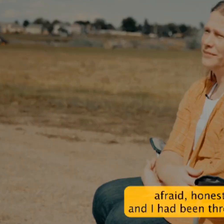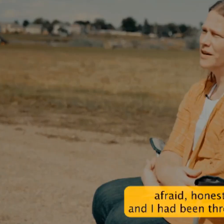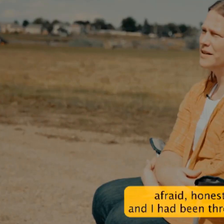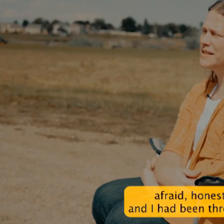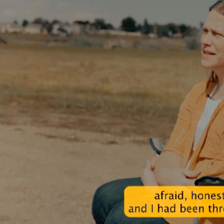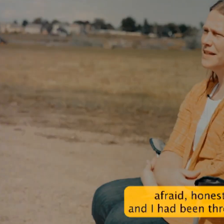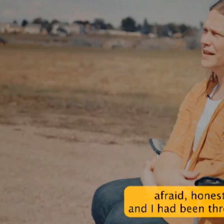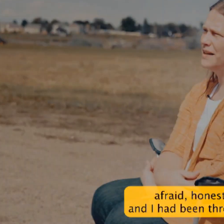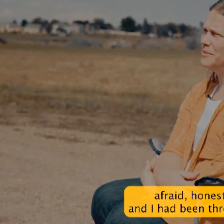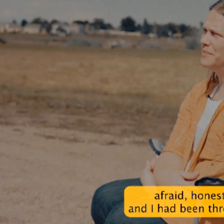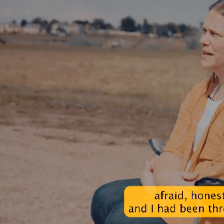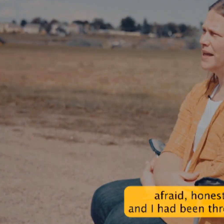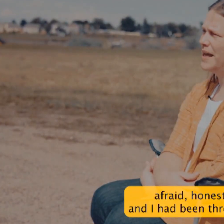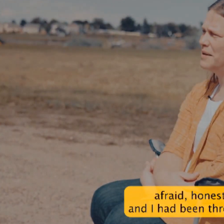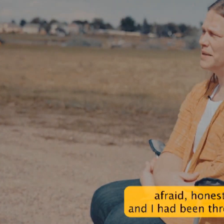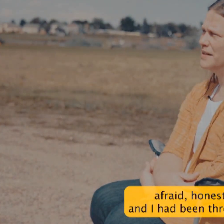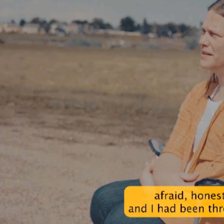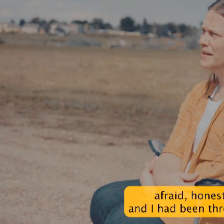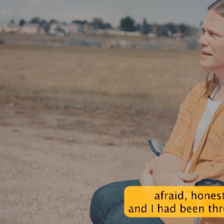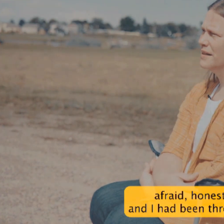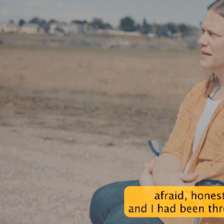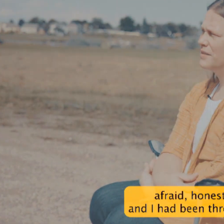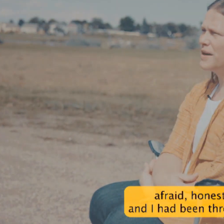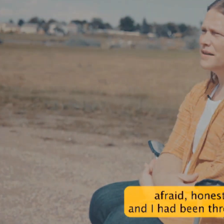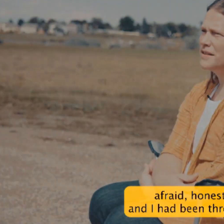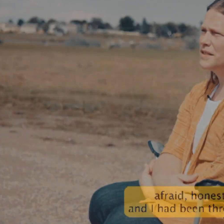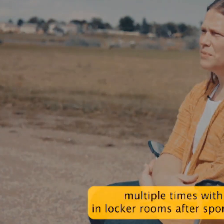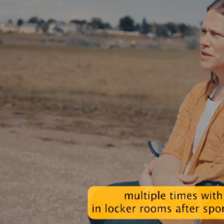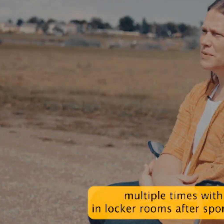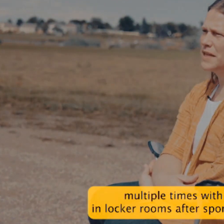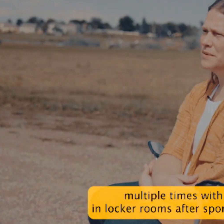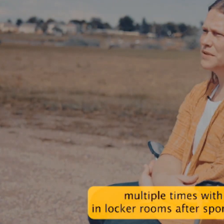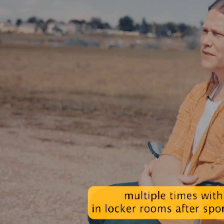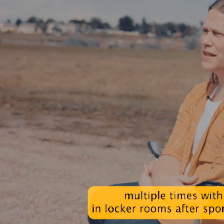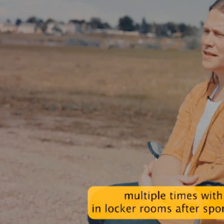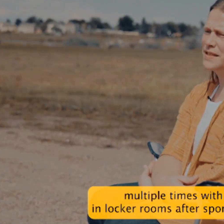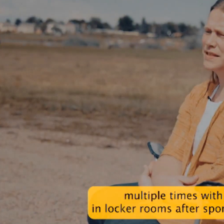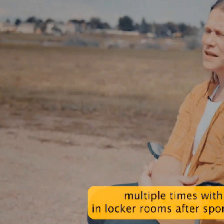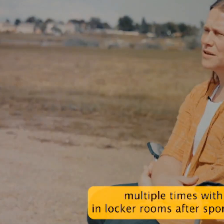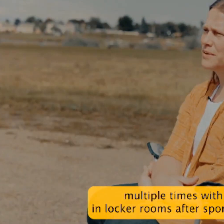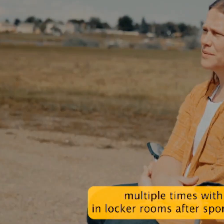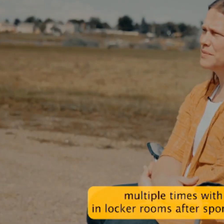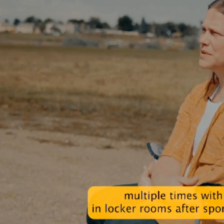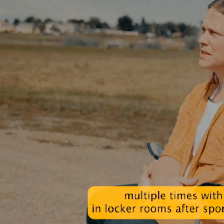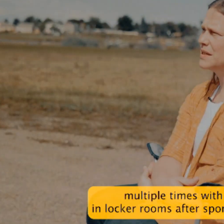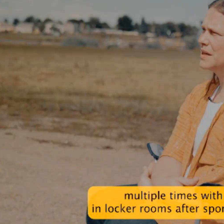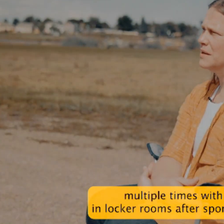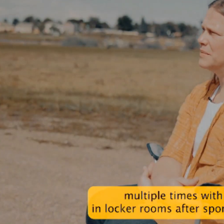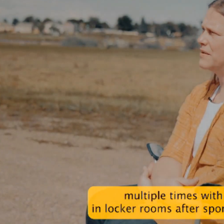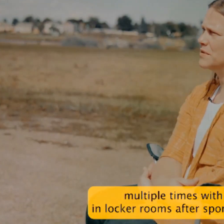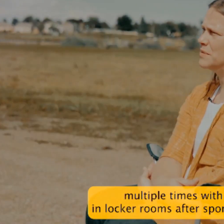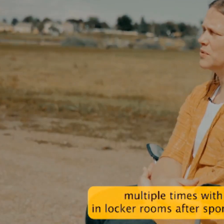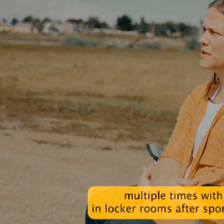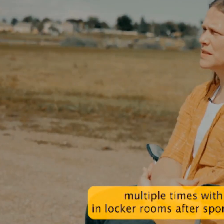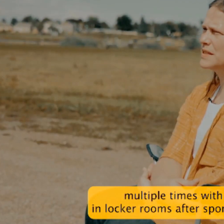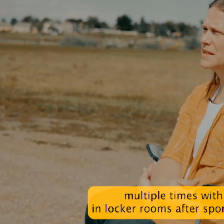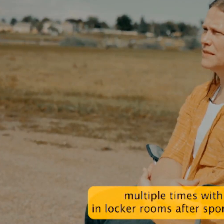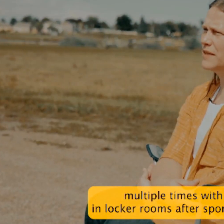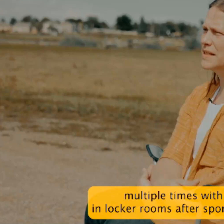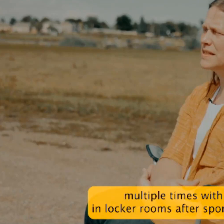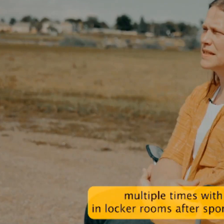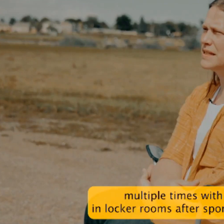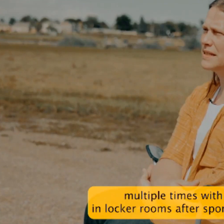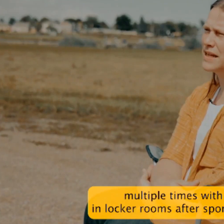afraid, honestly. And I had been threatened multiple times with violence in locker rooms, after